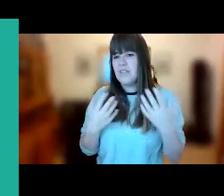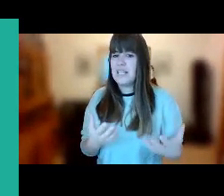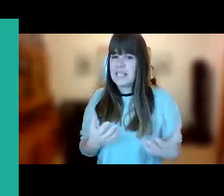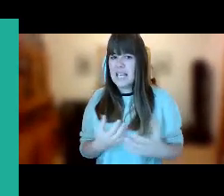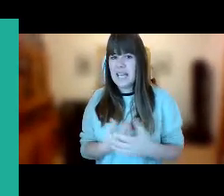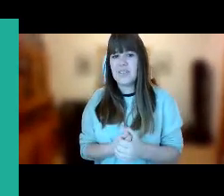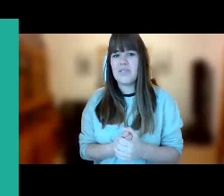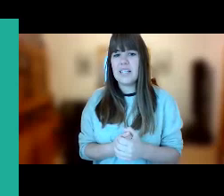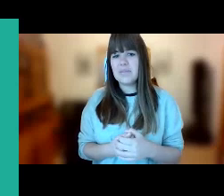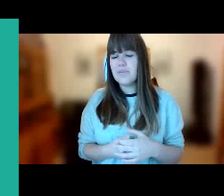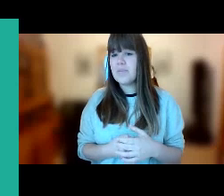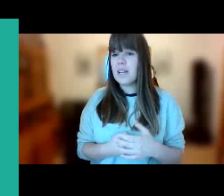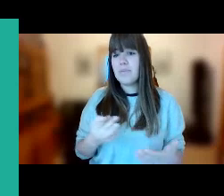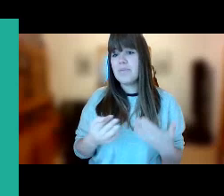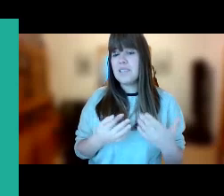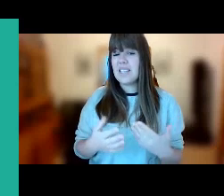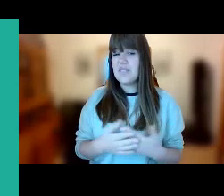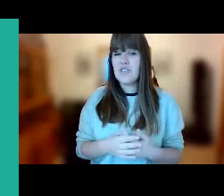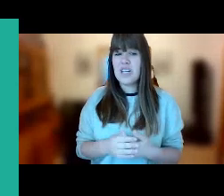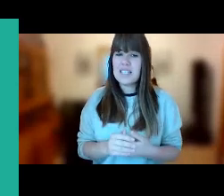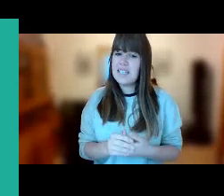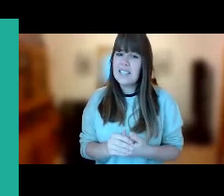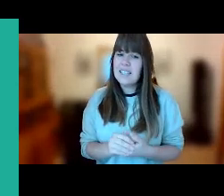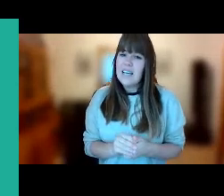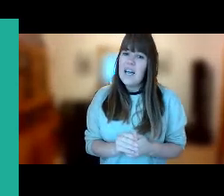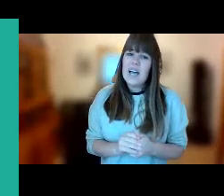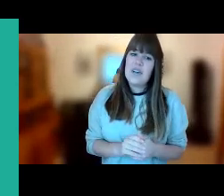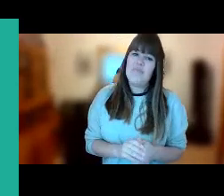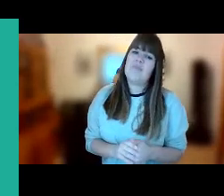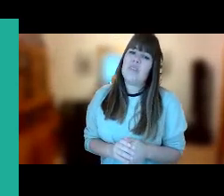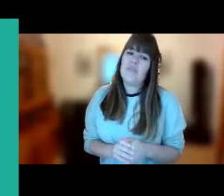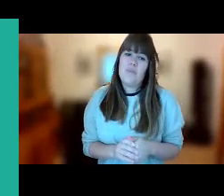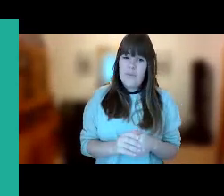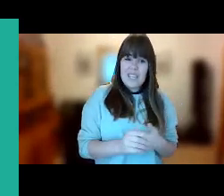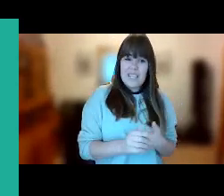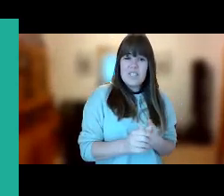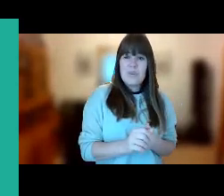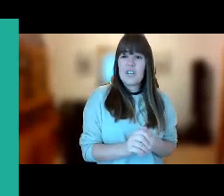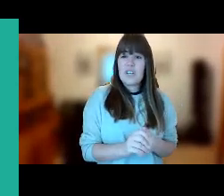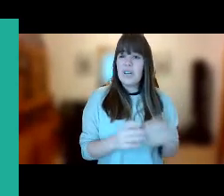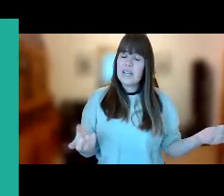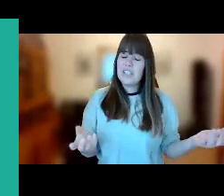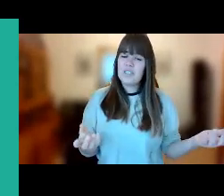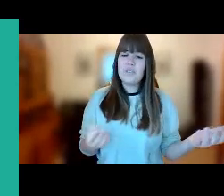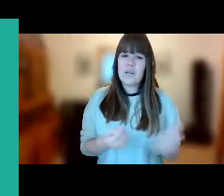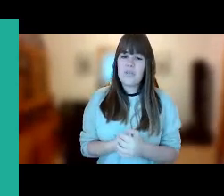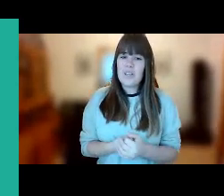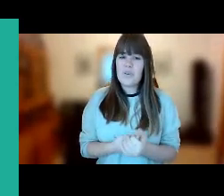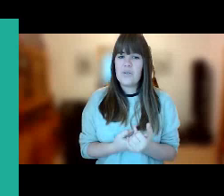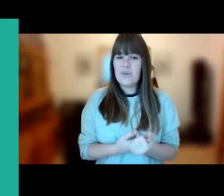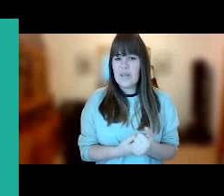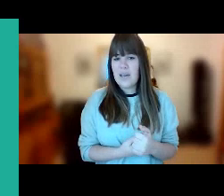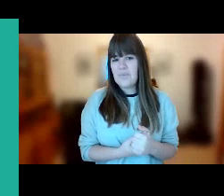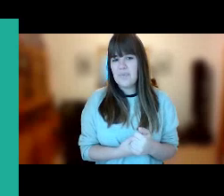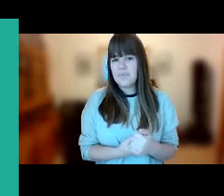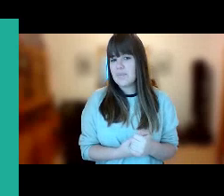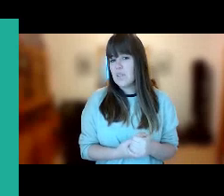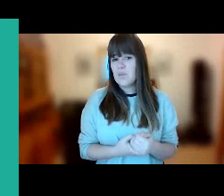of feeling safe and feeling that sense of trust. Whether we can do a bit of a communication audit within